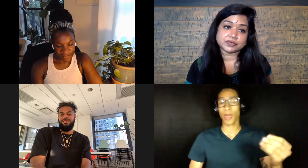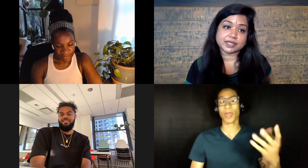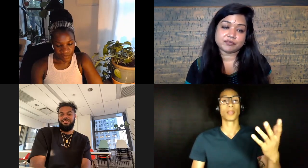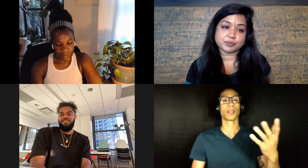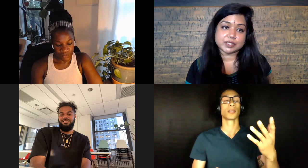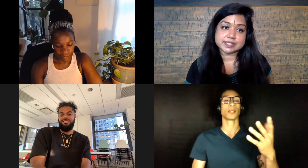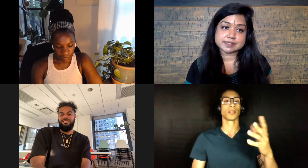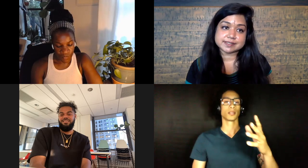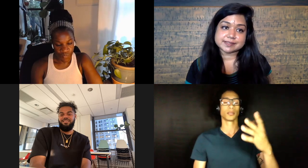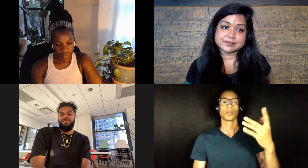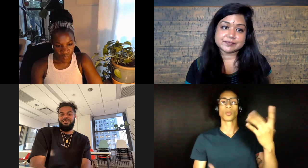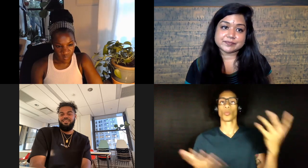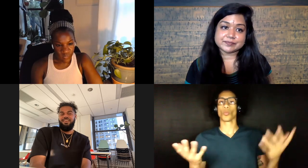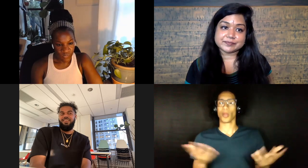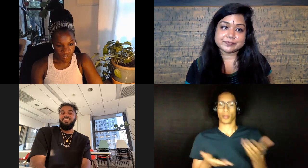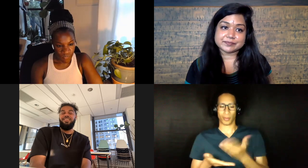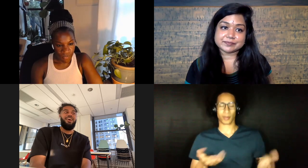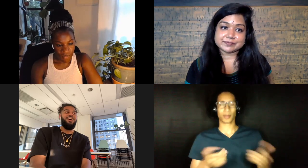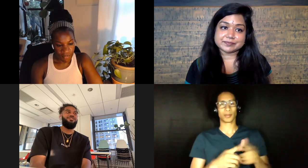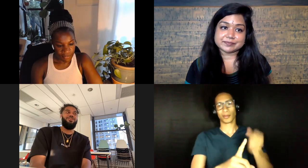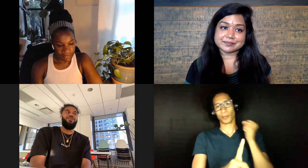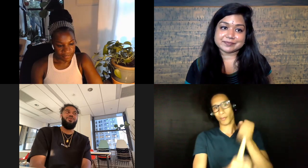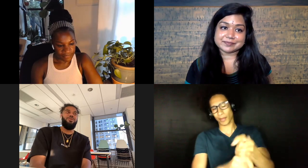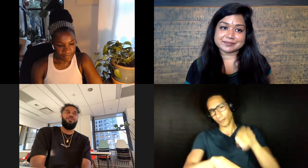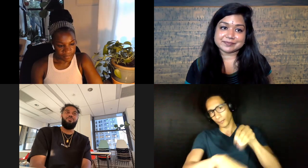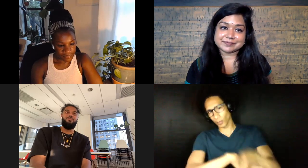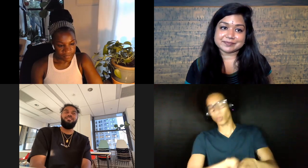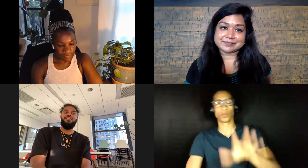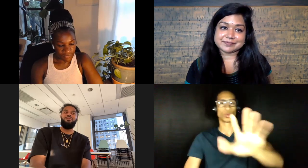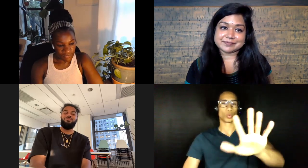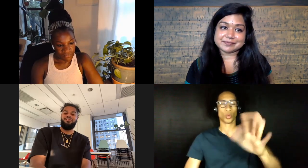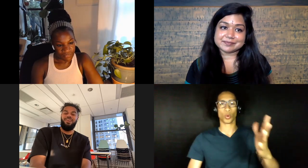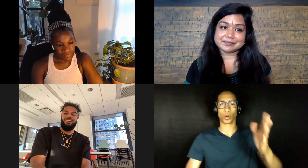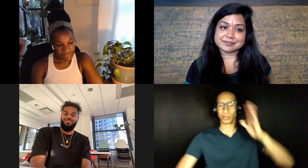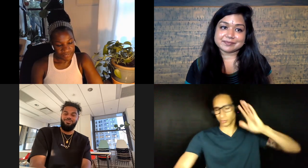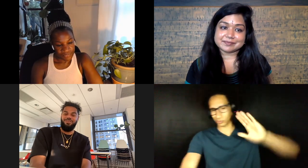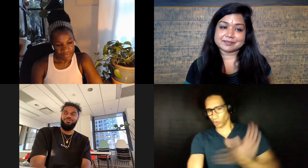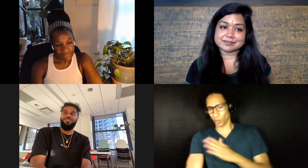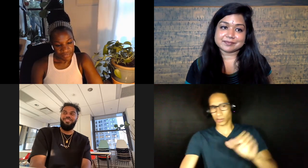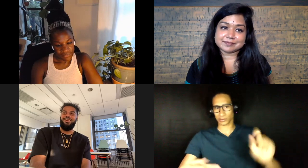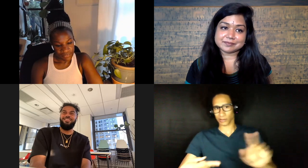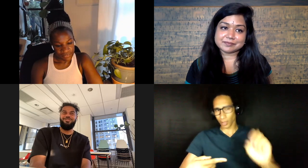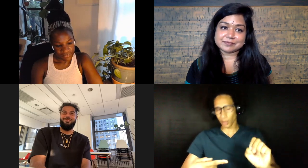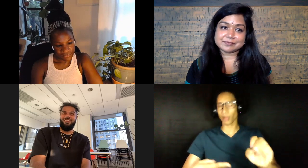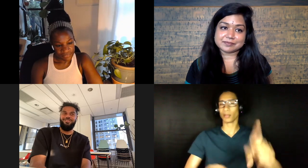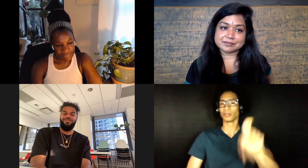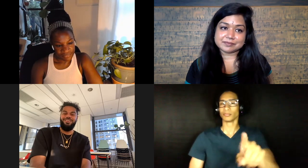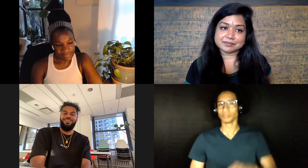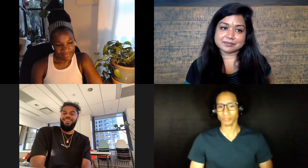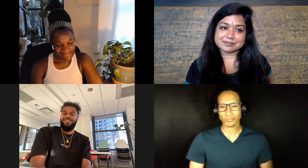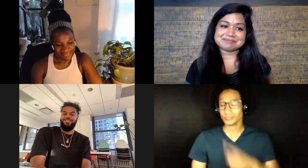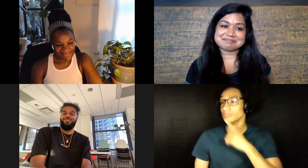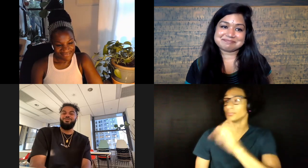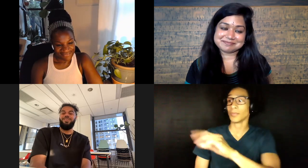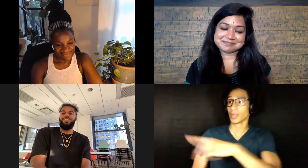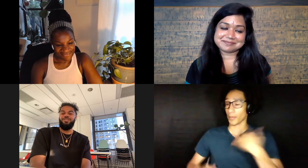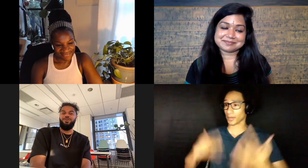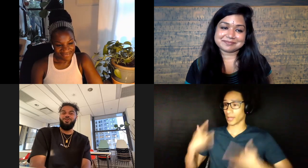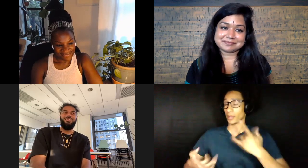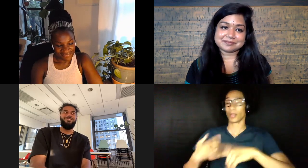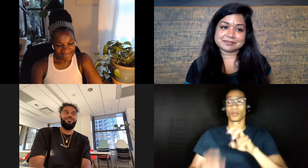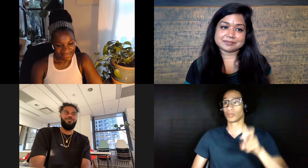people I think people know their answers. I don't know how to progressively move forward in terms of hmm appropriation, but I know when single individuals are doing it, whether